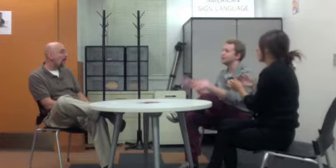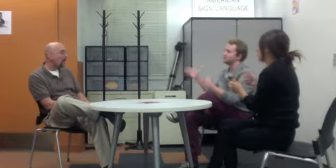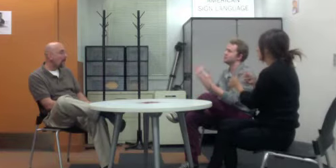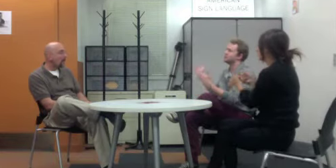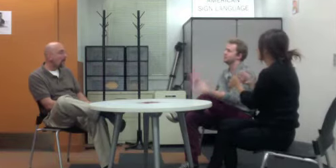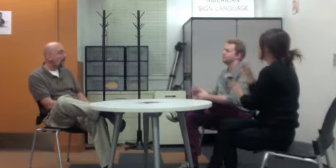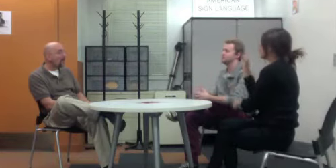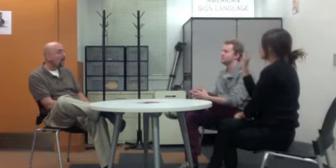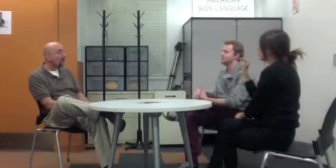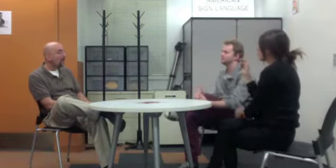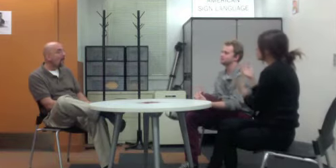maybe something.